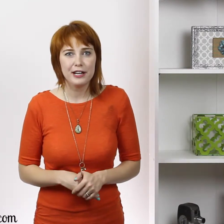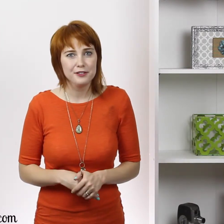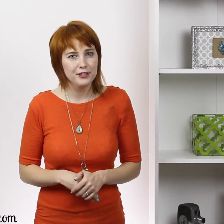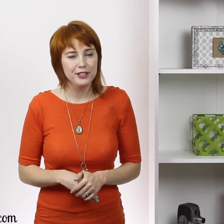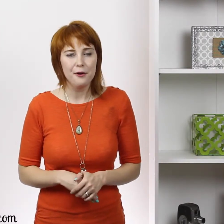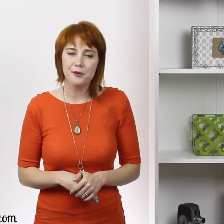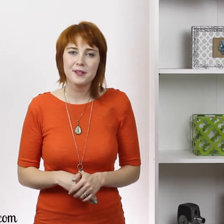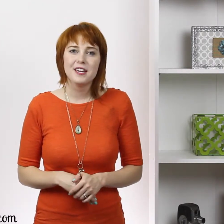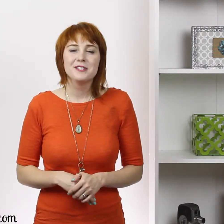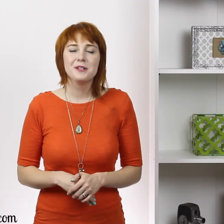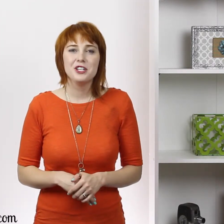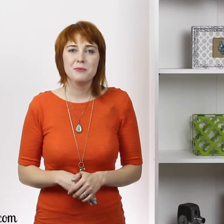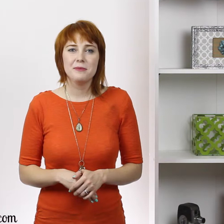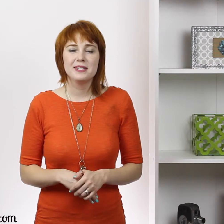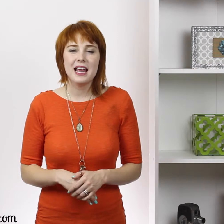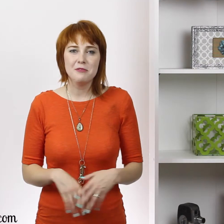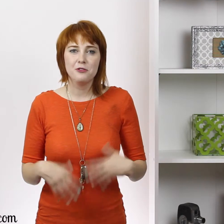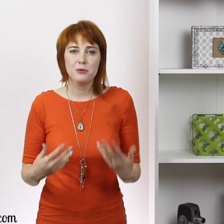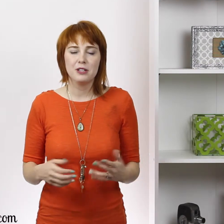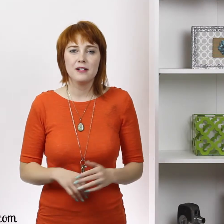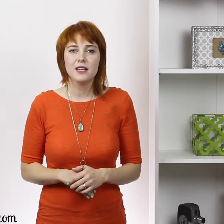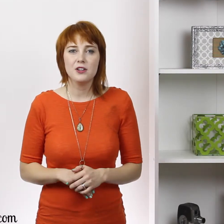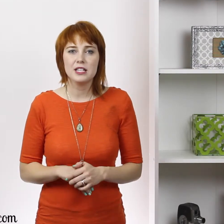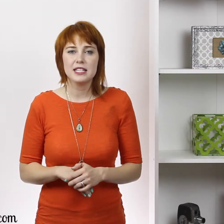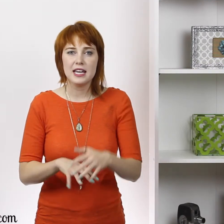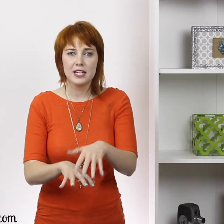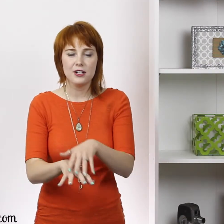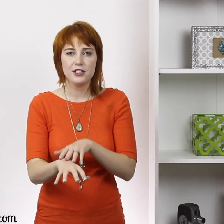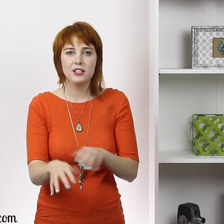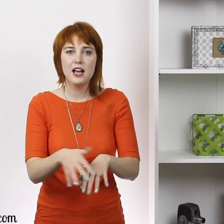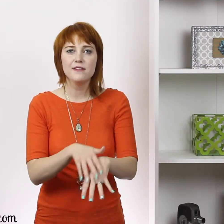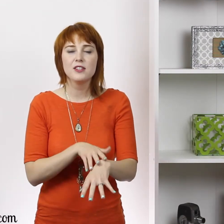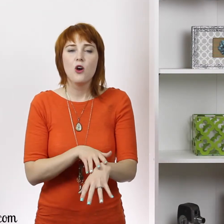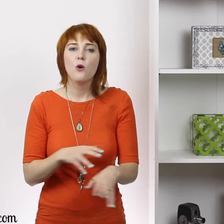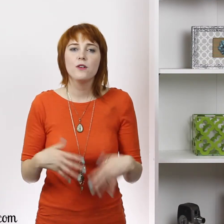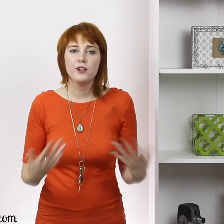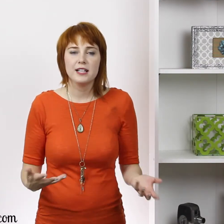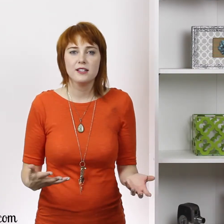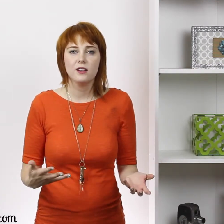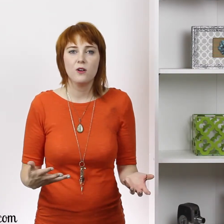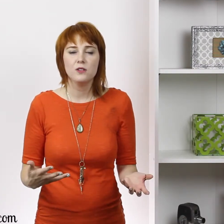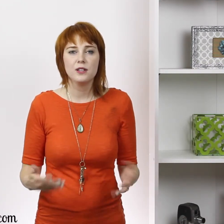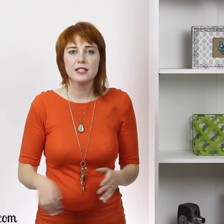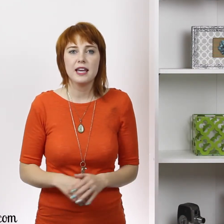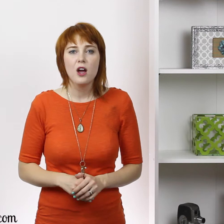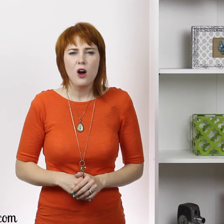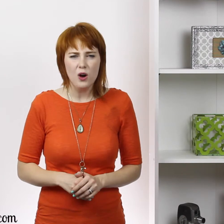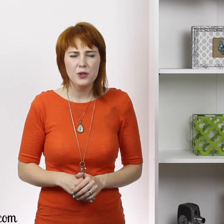hands are very cold. So to teach your baby the sign before you put gloves on, you can say, here are your gloves. Or if their hands look cold, you can say, oh, you